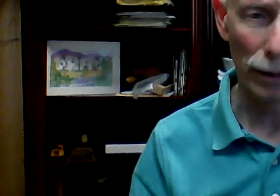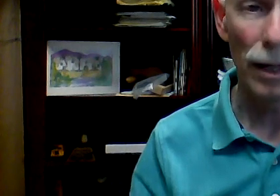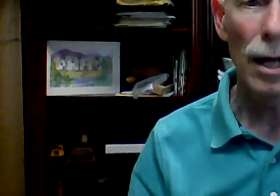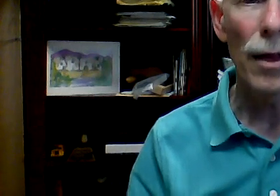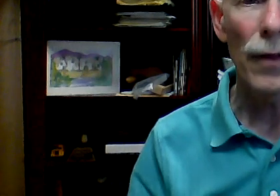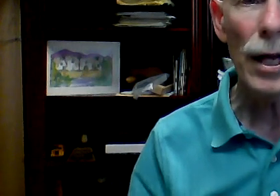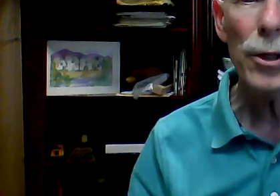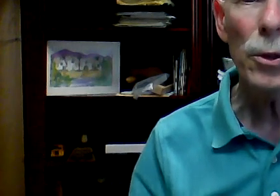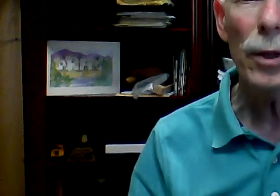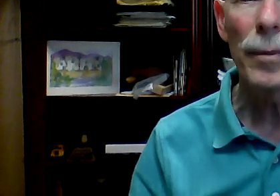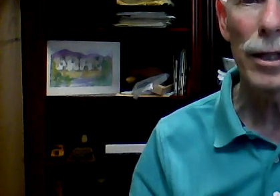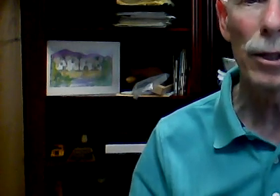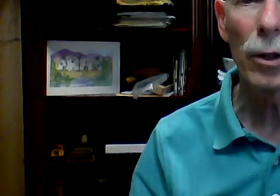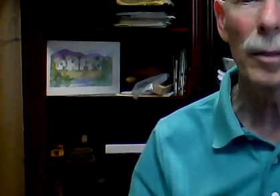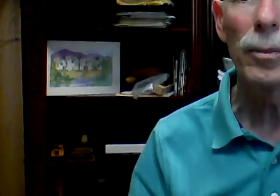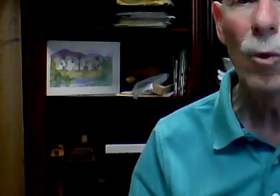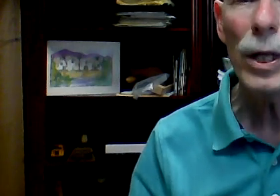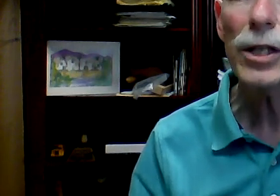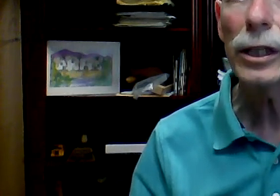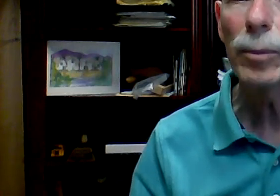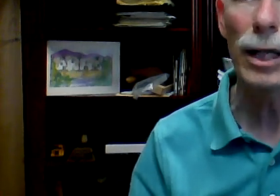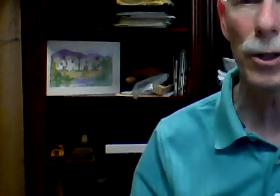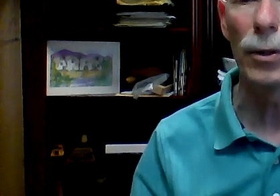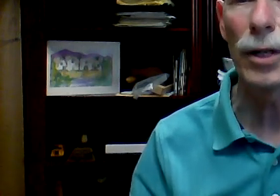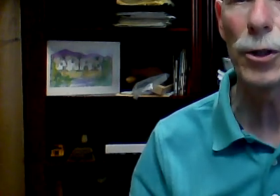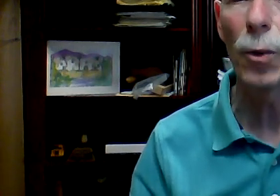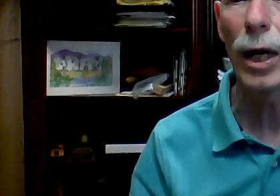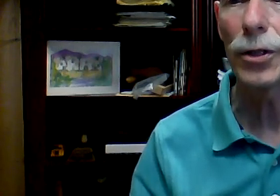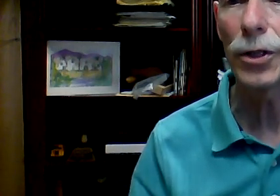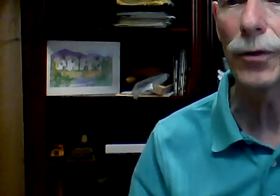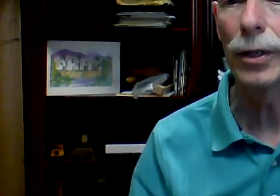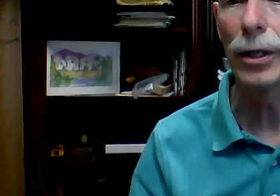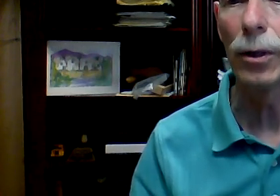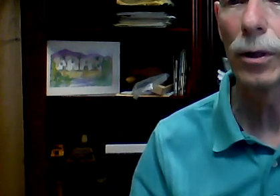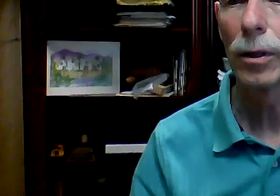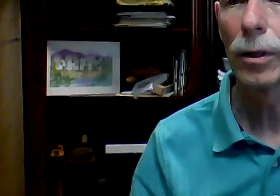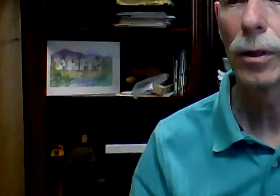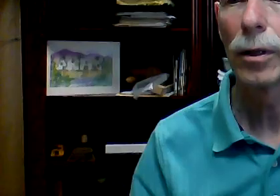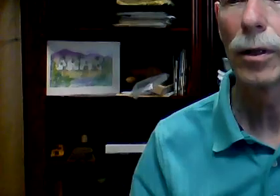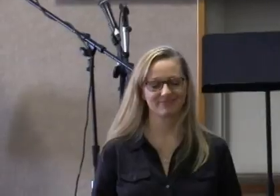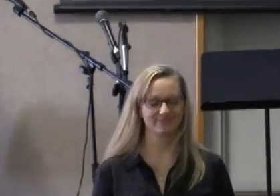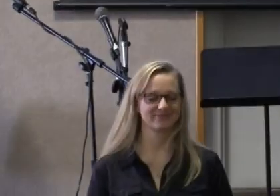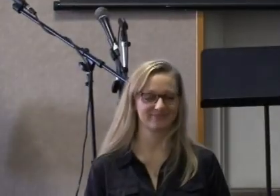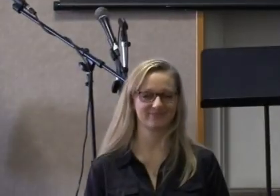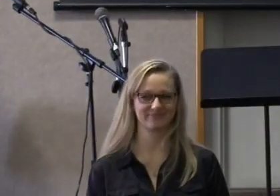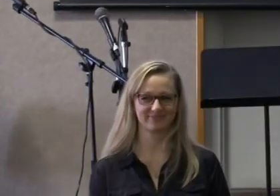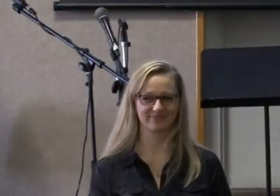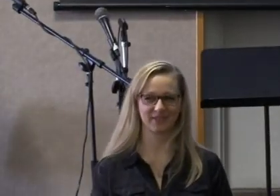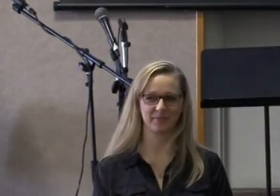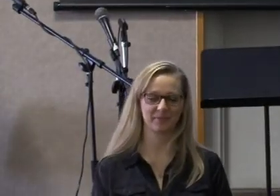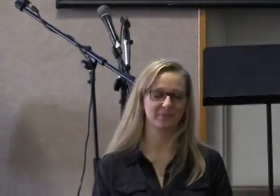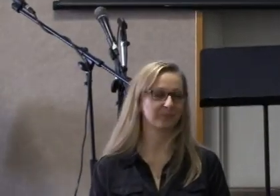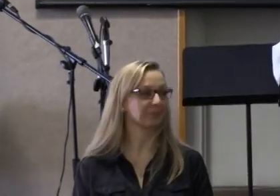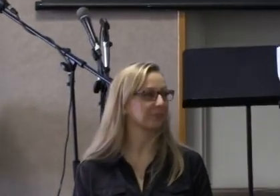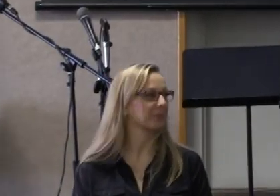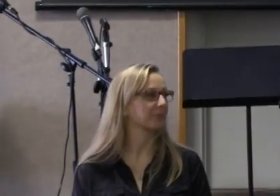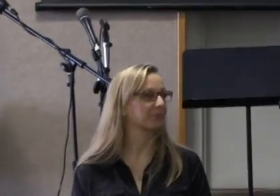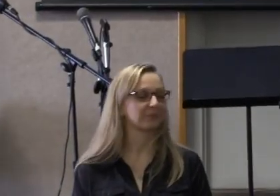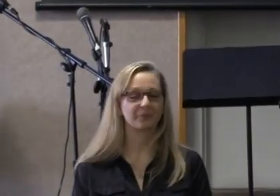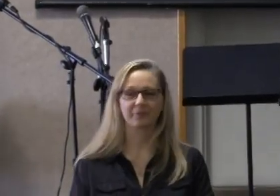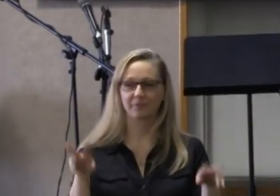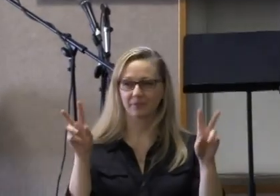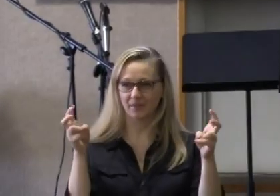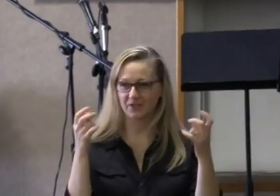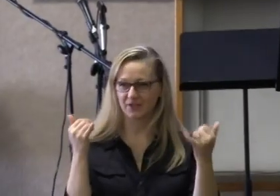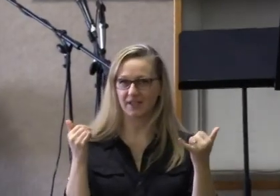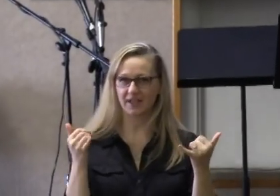button. Thank you, and may the Lord richly bless you as you watch this video. What am I wanting? You know, the things we